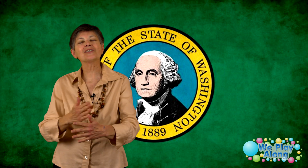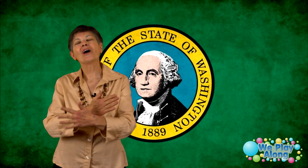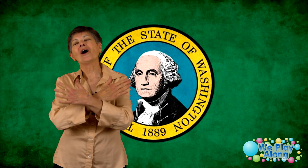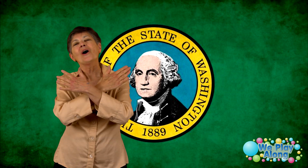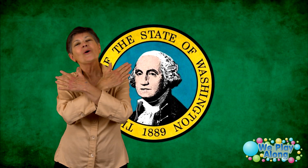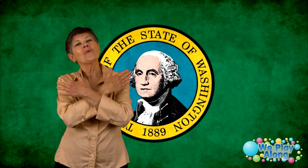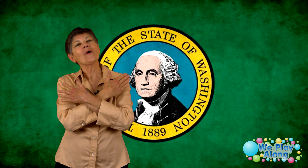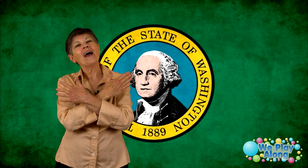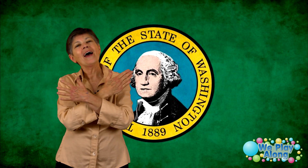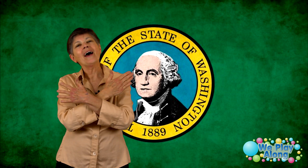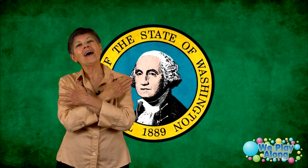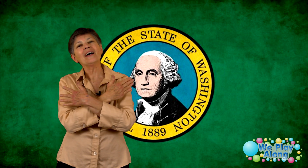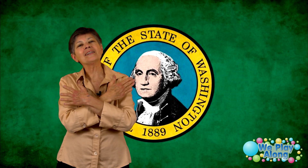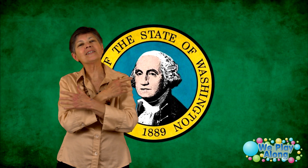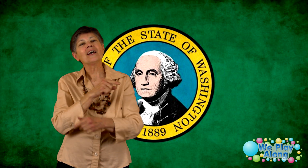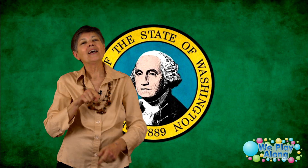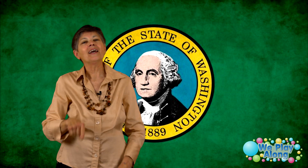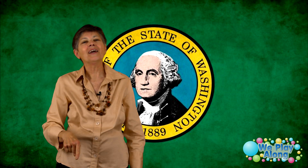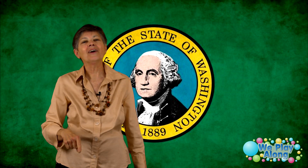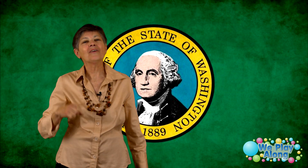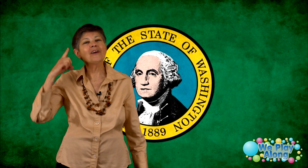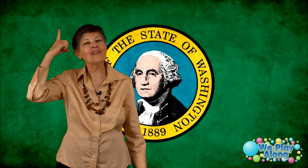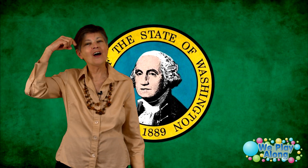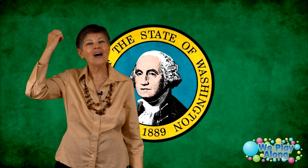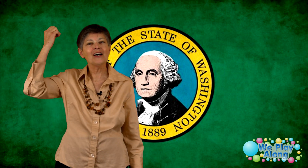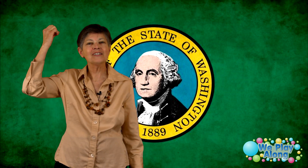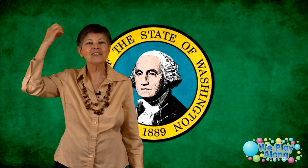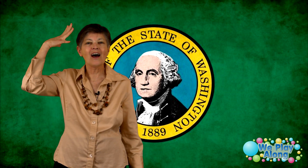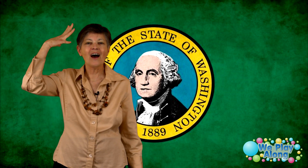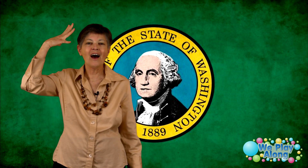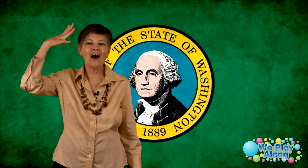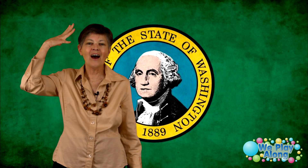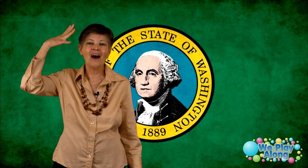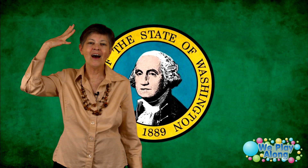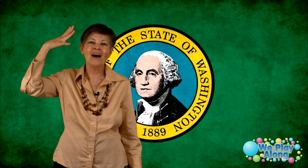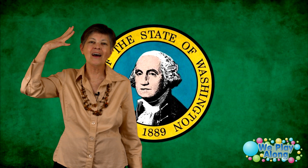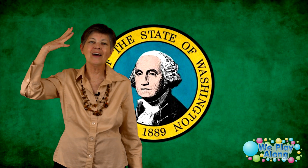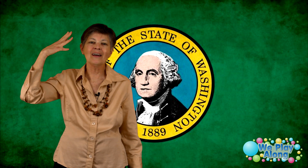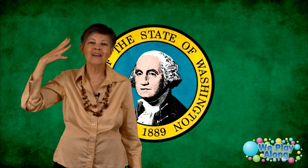cities rest here in the sun,